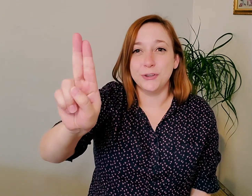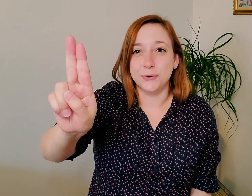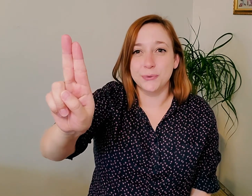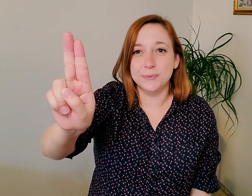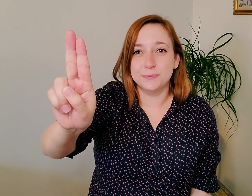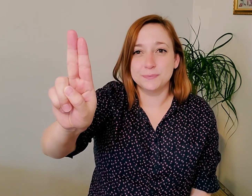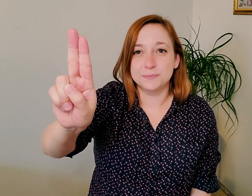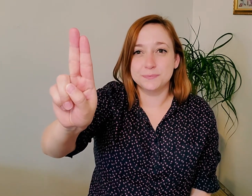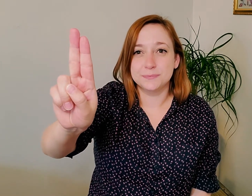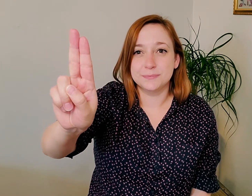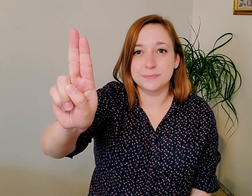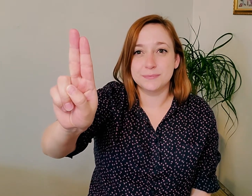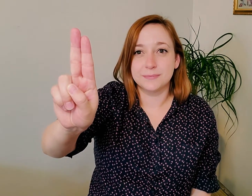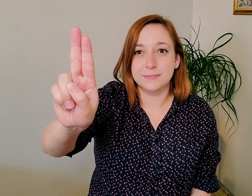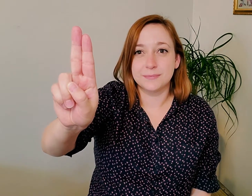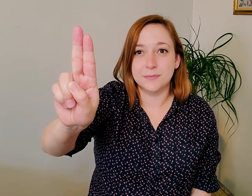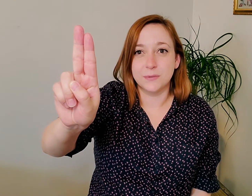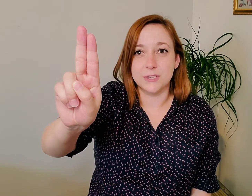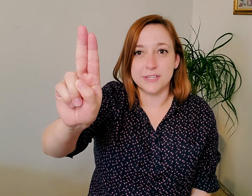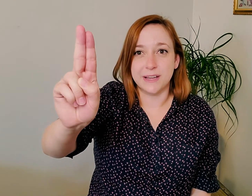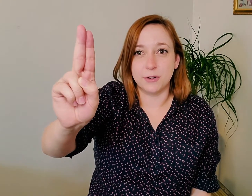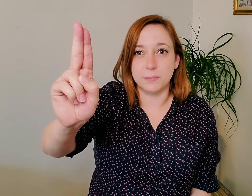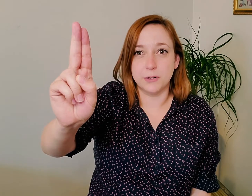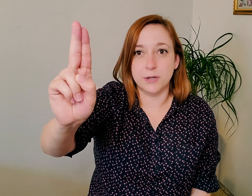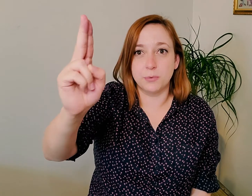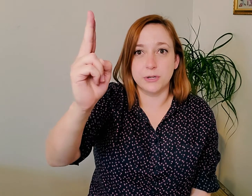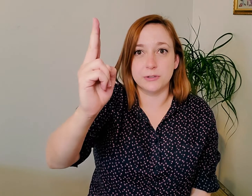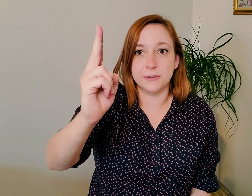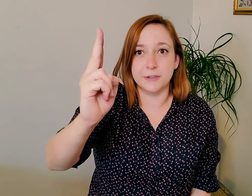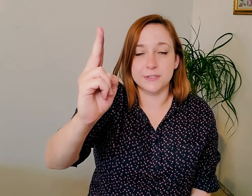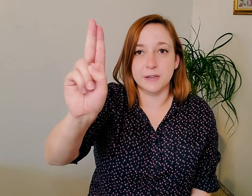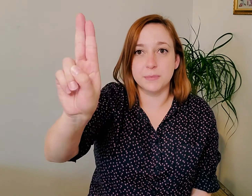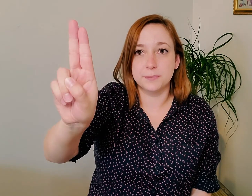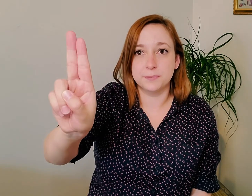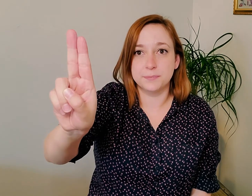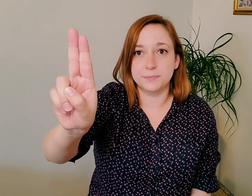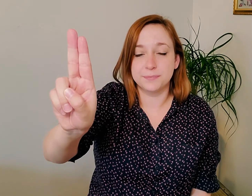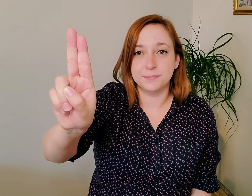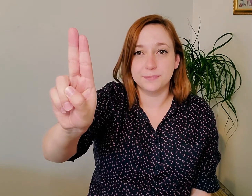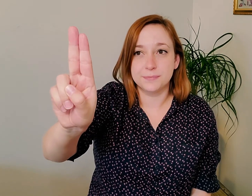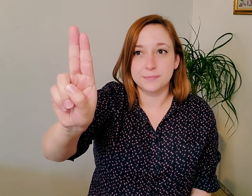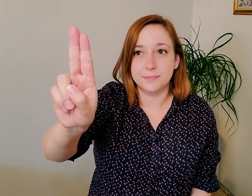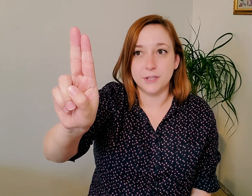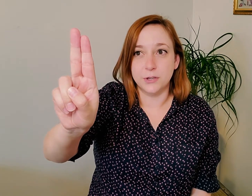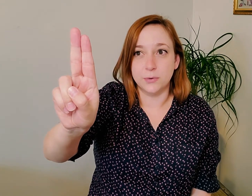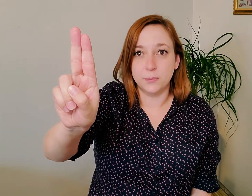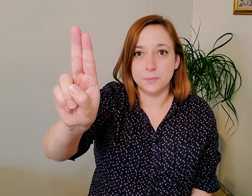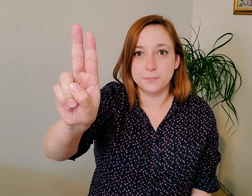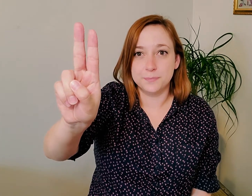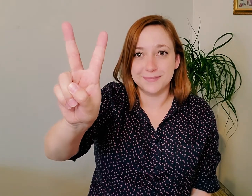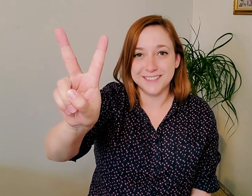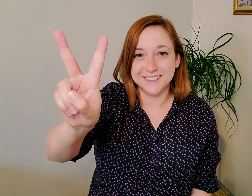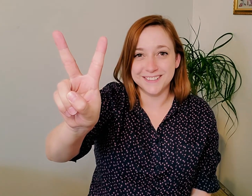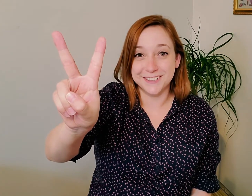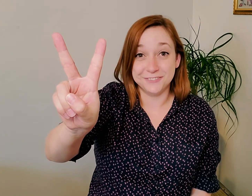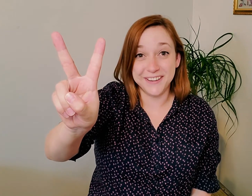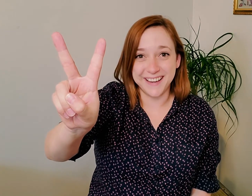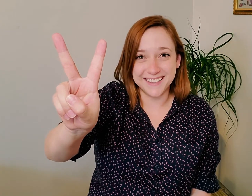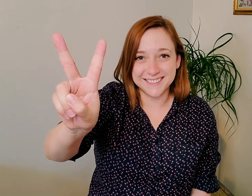U, you just have our middle and pointer fingers up. U. V, just